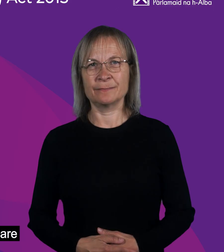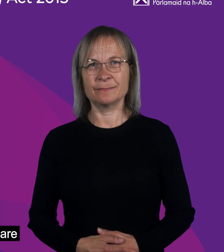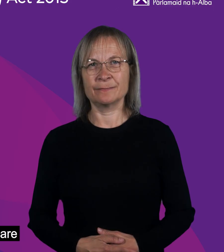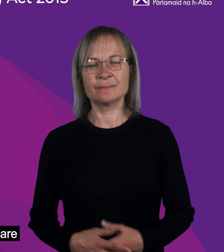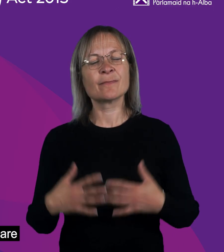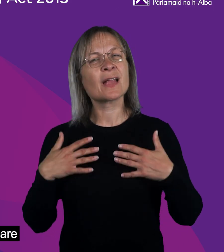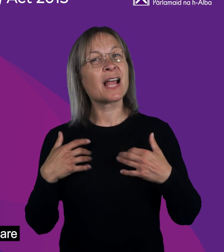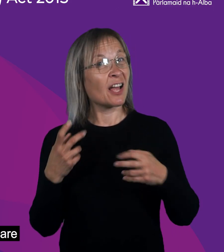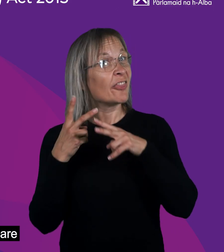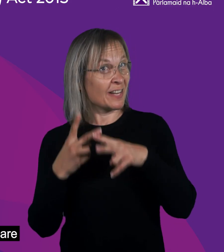Healthcare